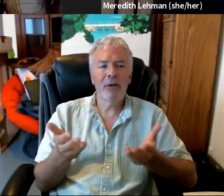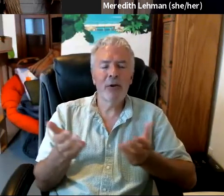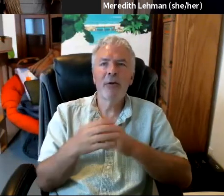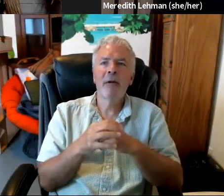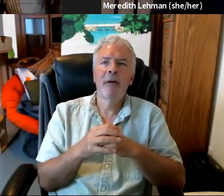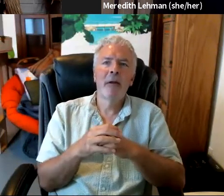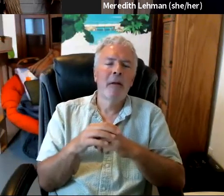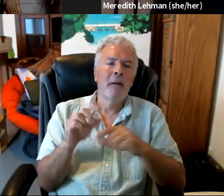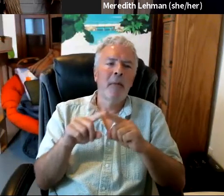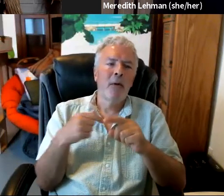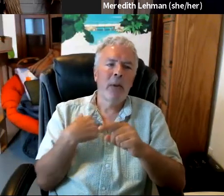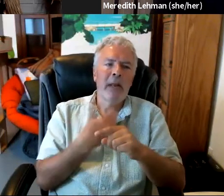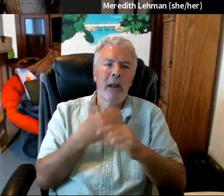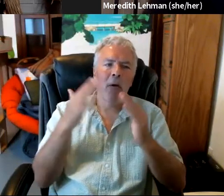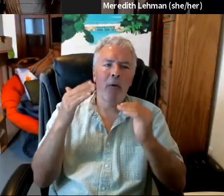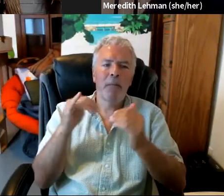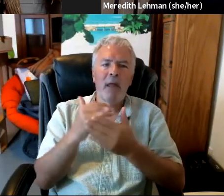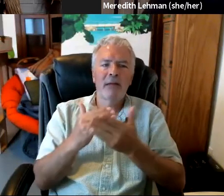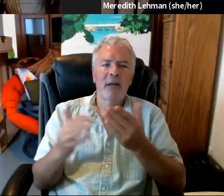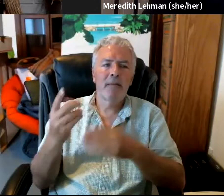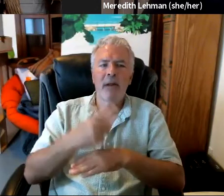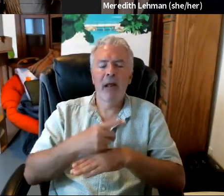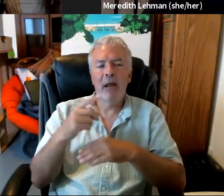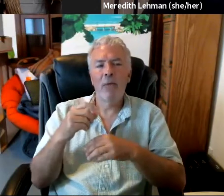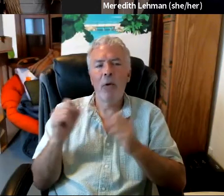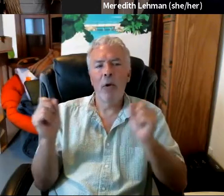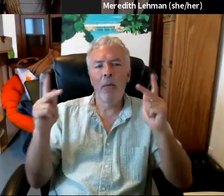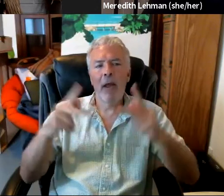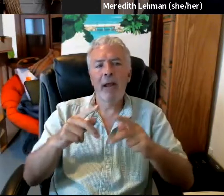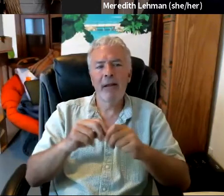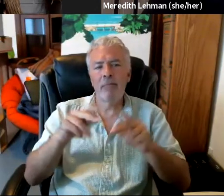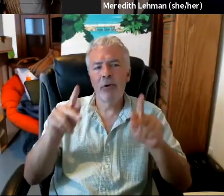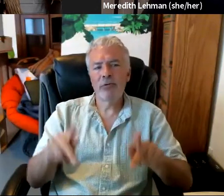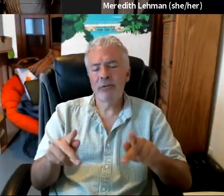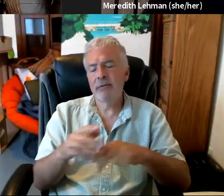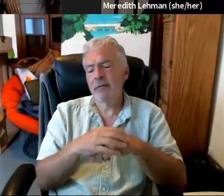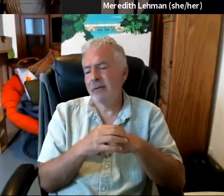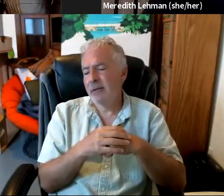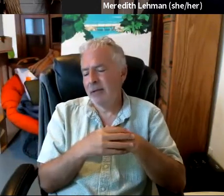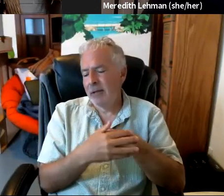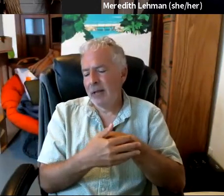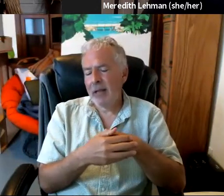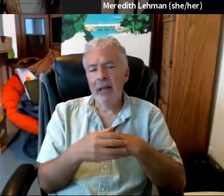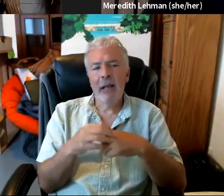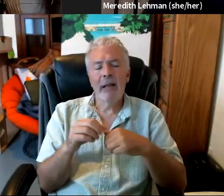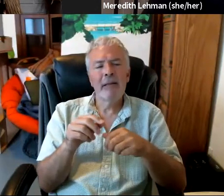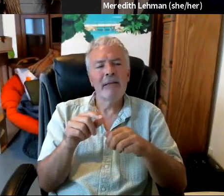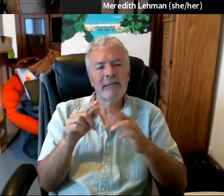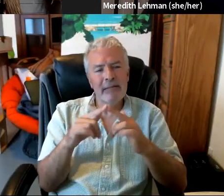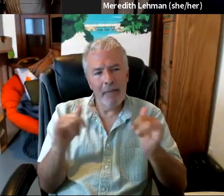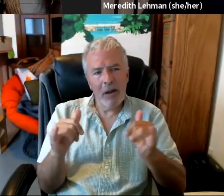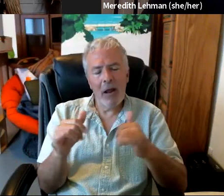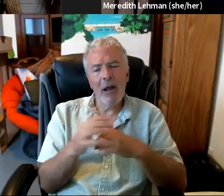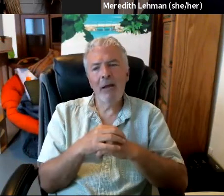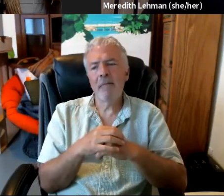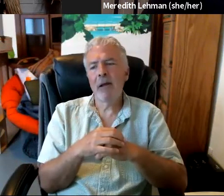of, COVID here. We are hoping, though, someday we will be back in person for the